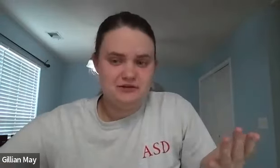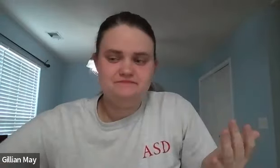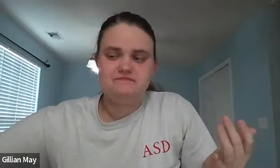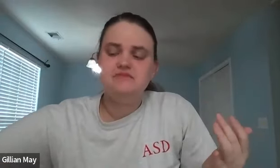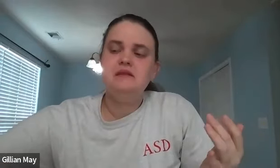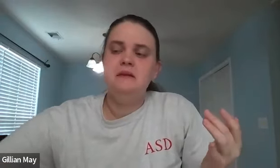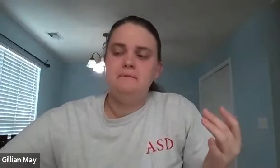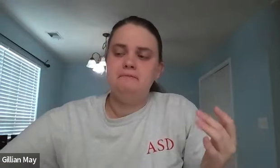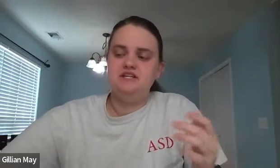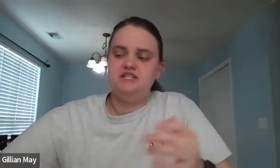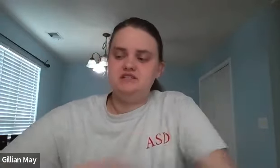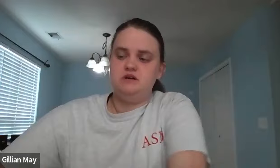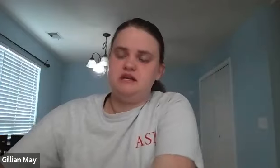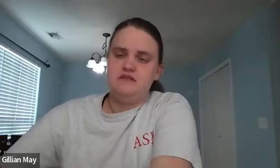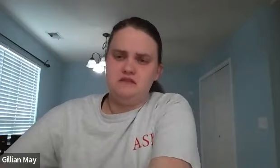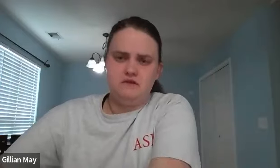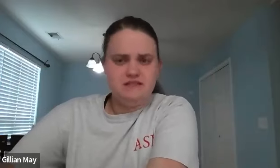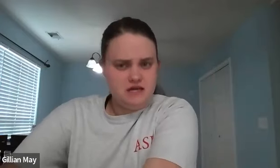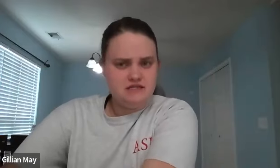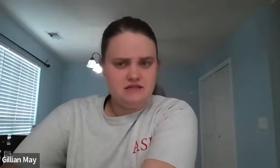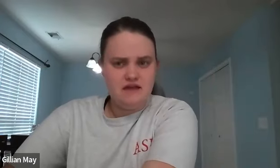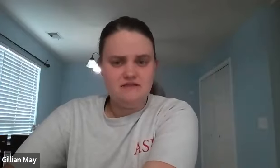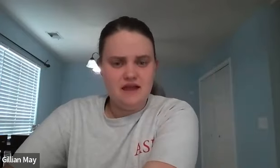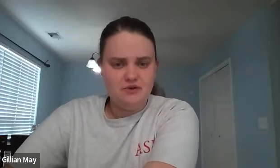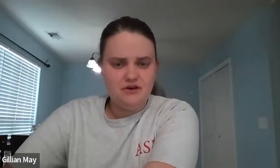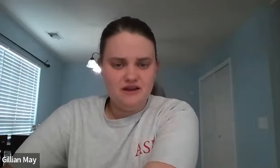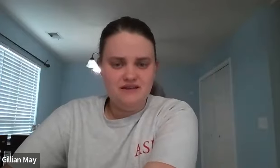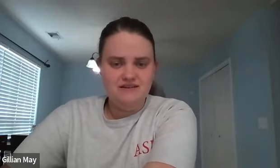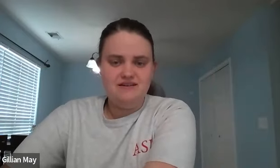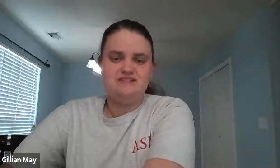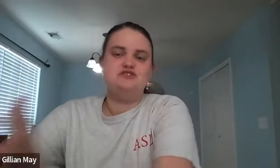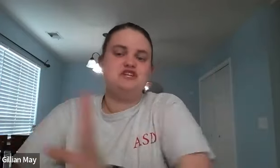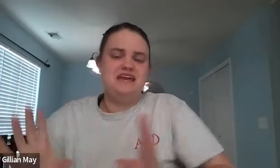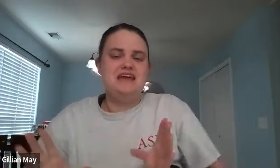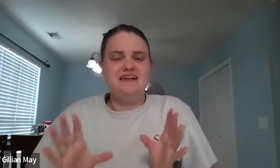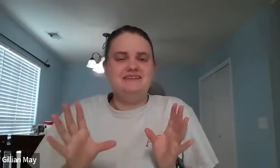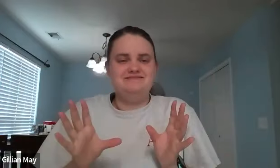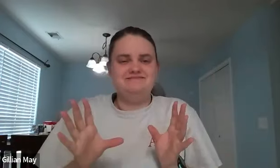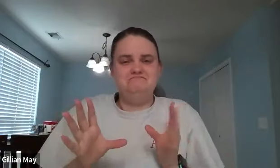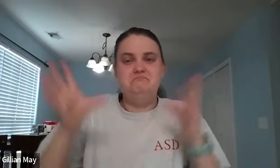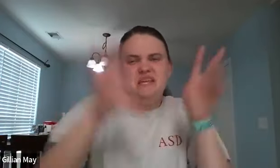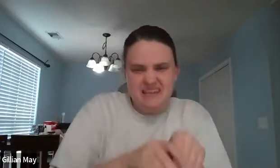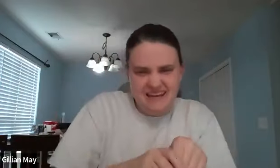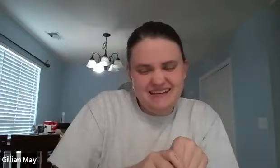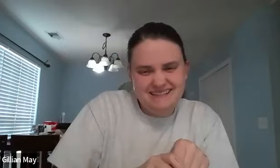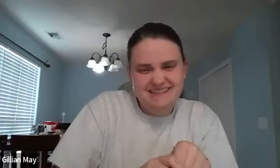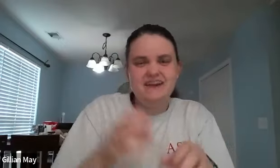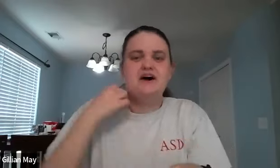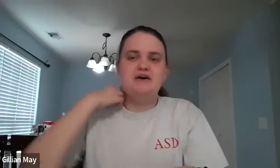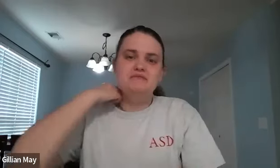here, but she's working, I think, the front desk at the library. So she can't like be in it.